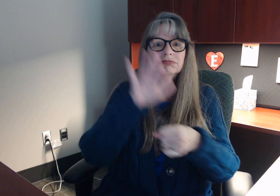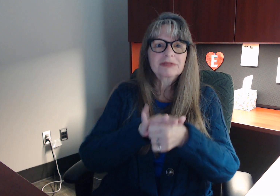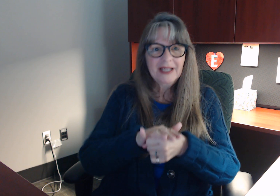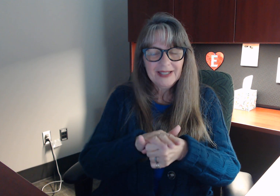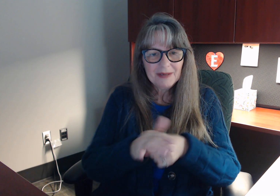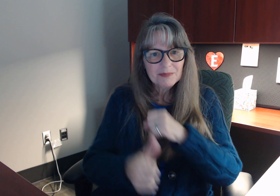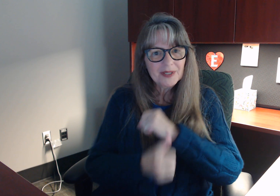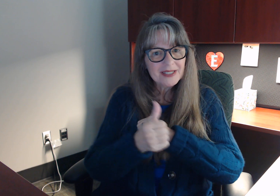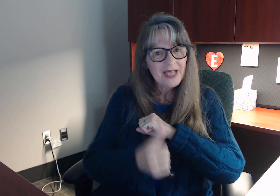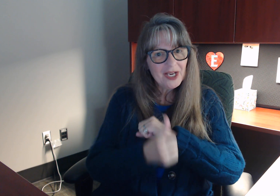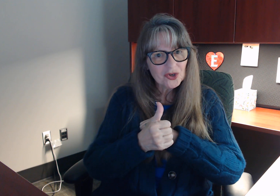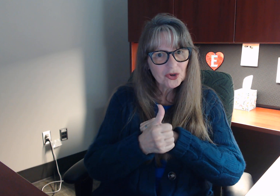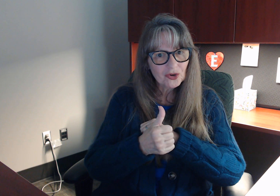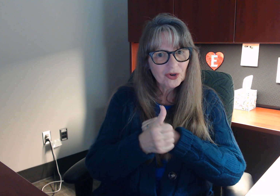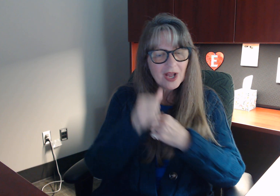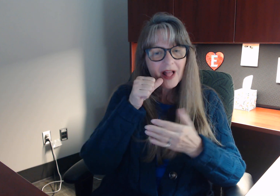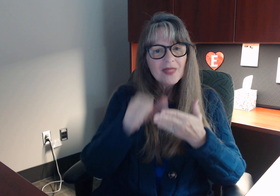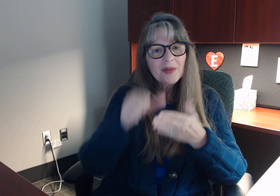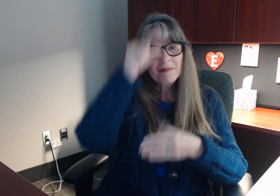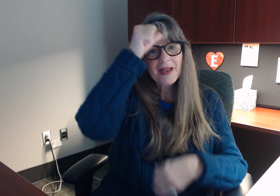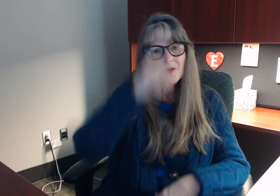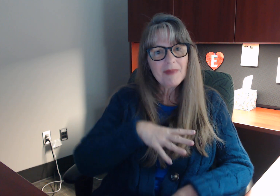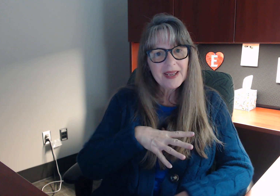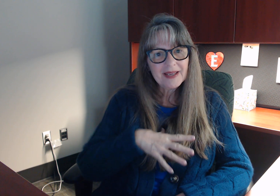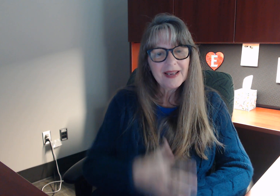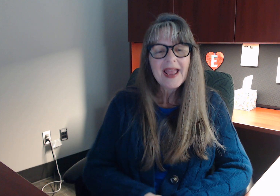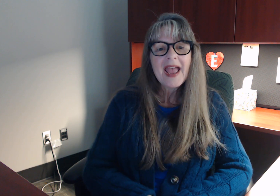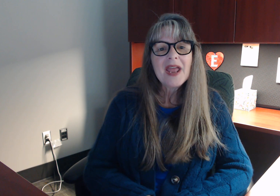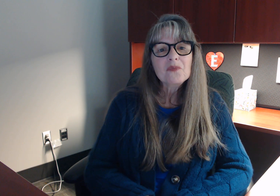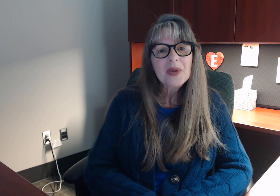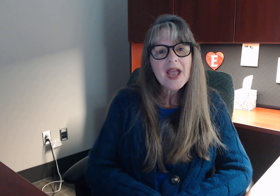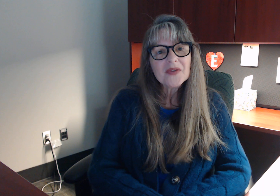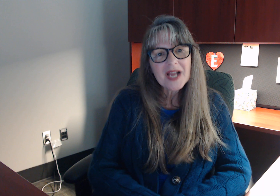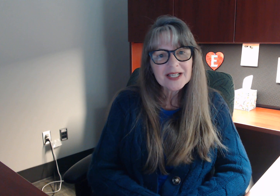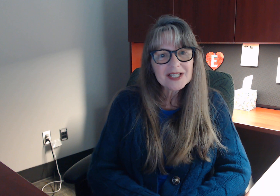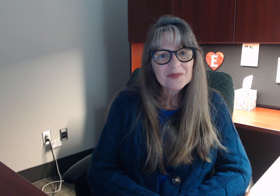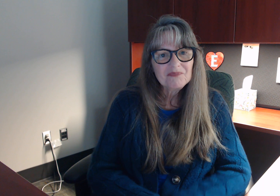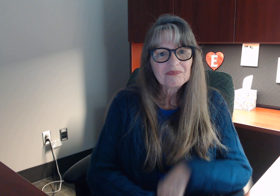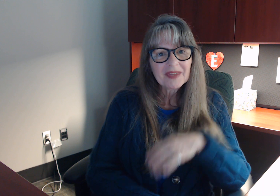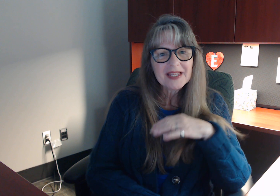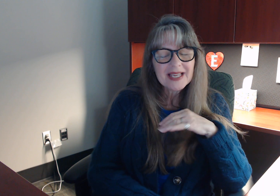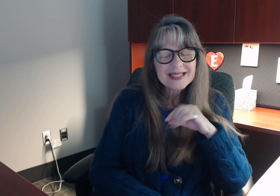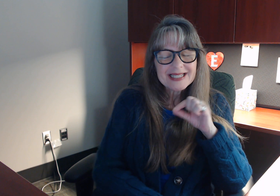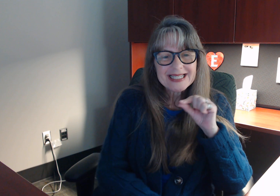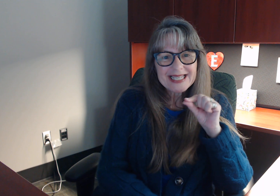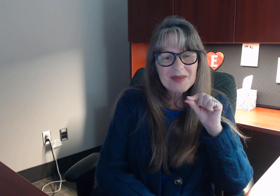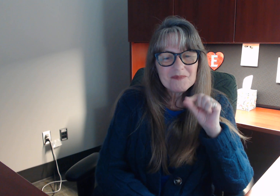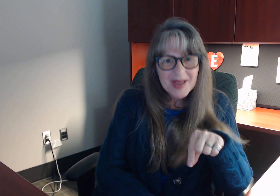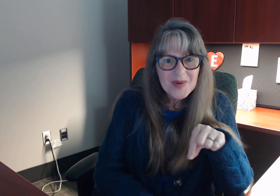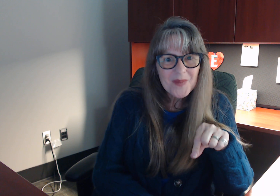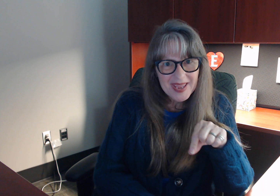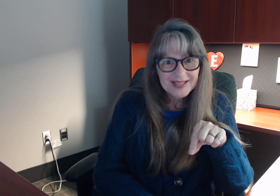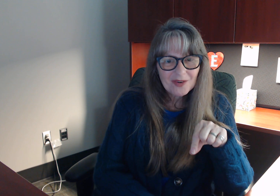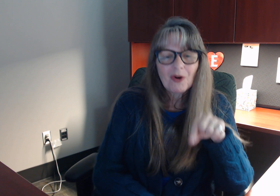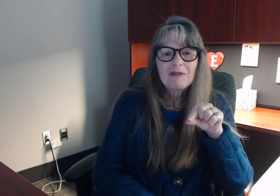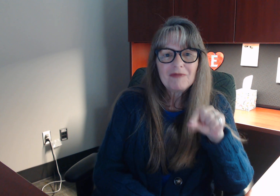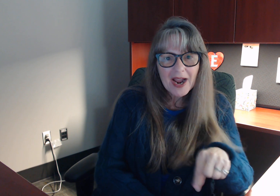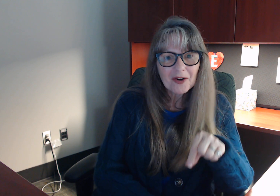and then put in danger the mailman. And we have a custom to say mailman or a